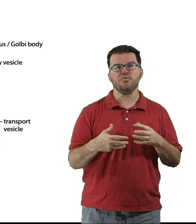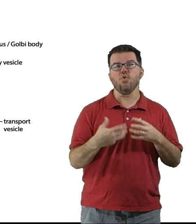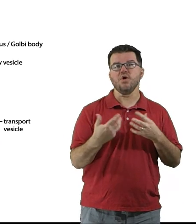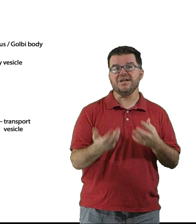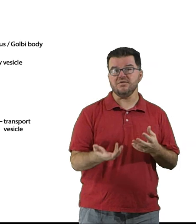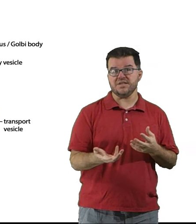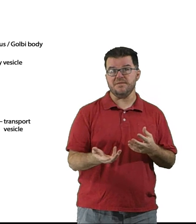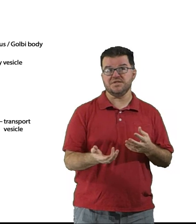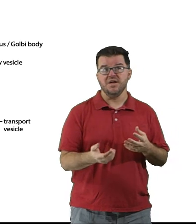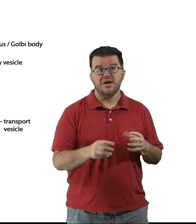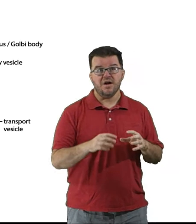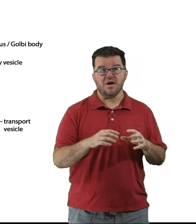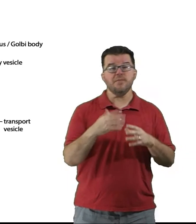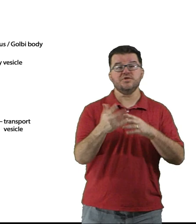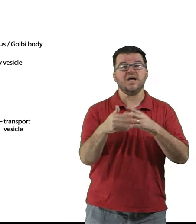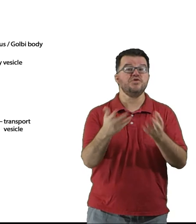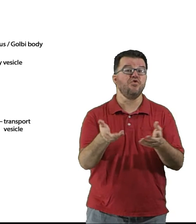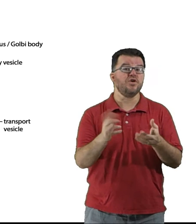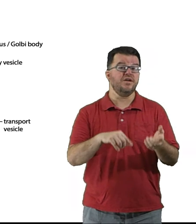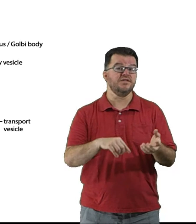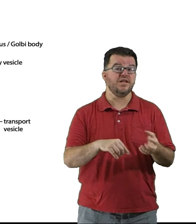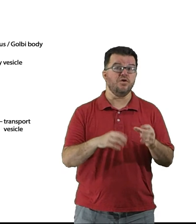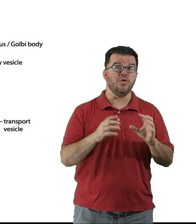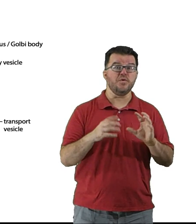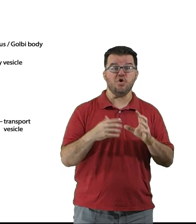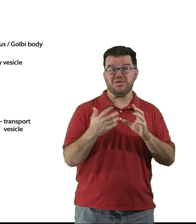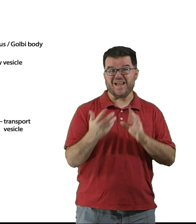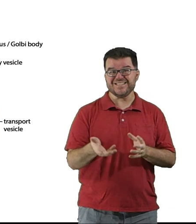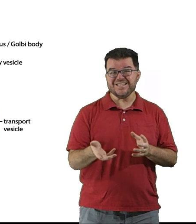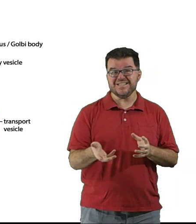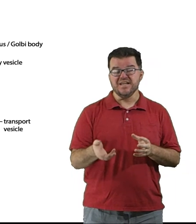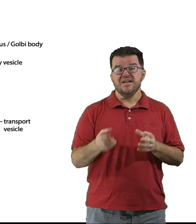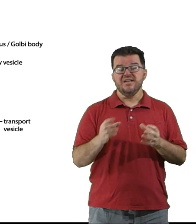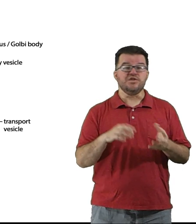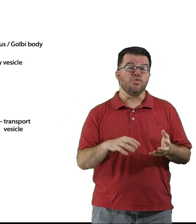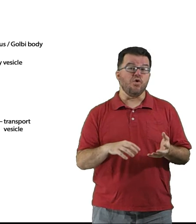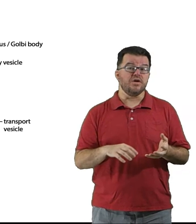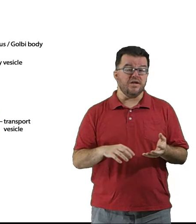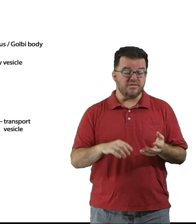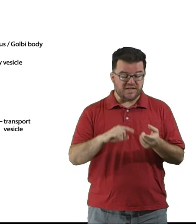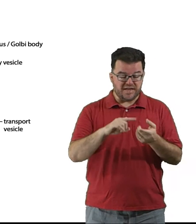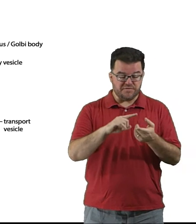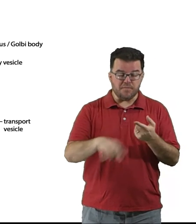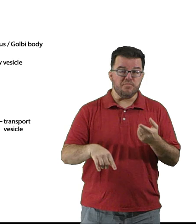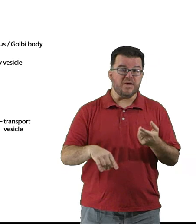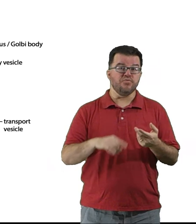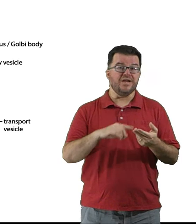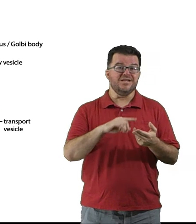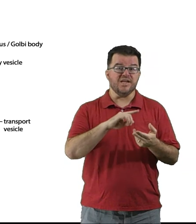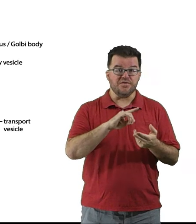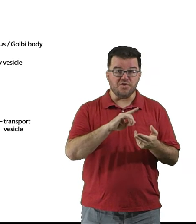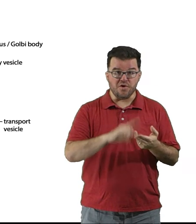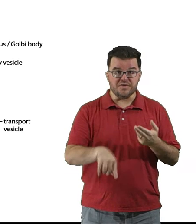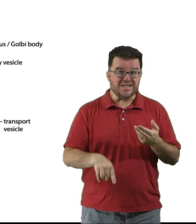couple organelle types, or a couple types of organelles that are what we call plastids. These are organelles that have double membranes and their own